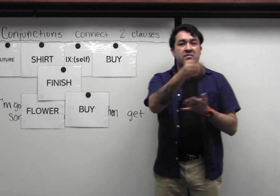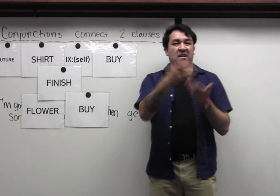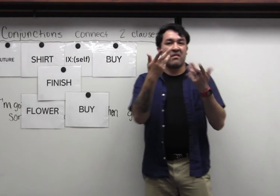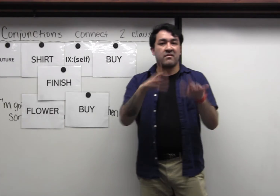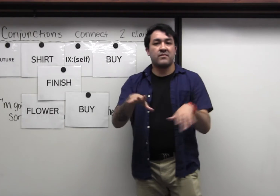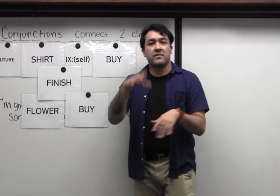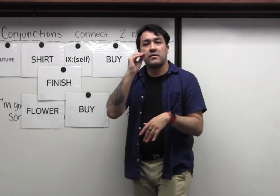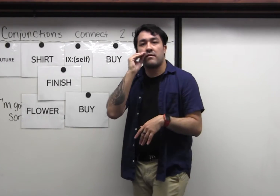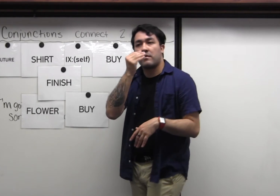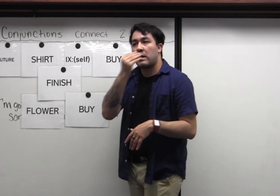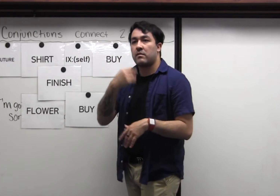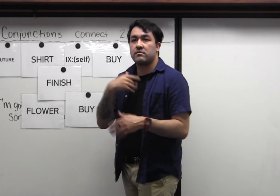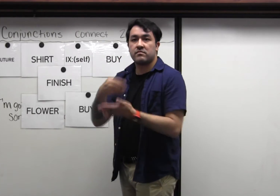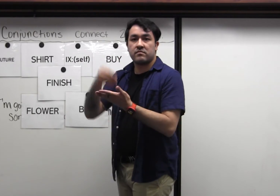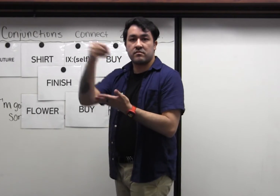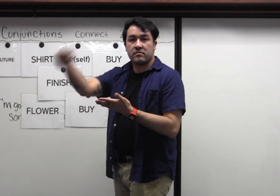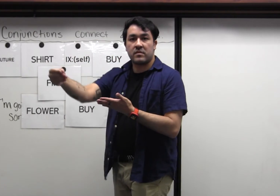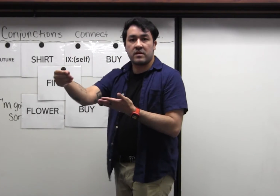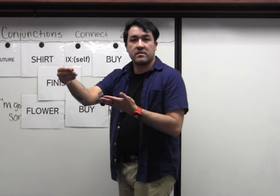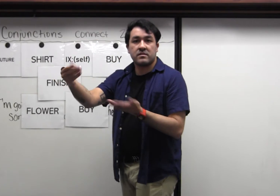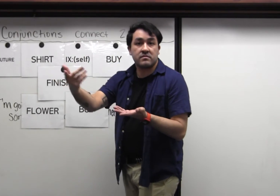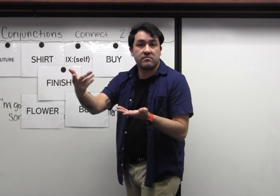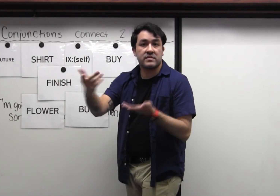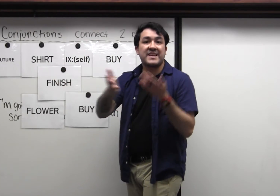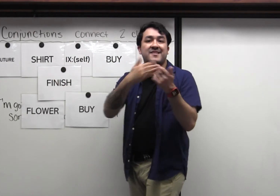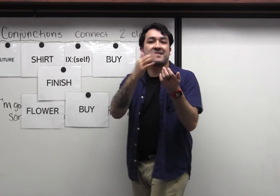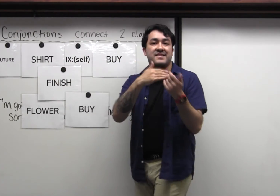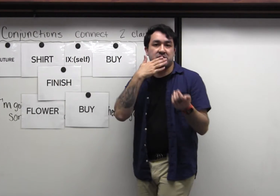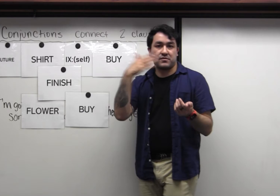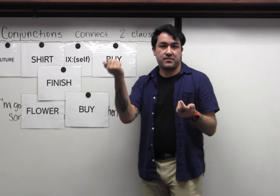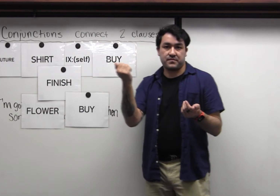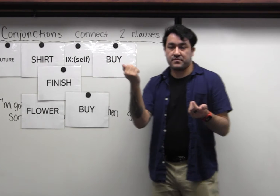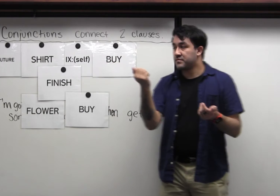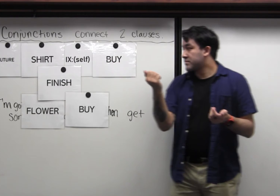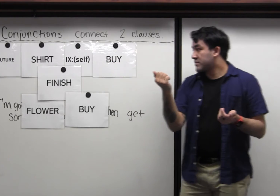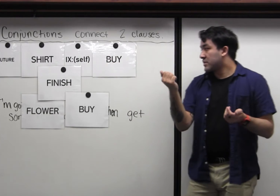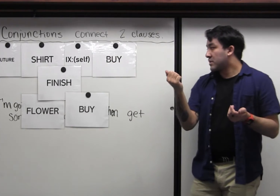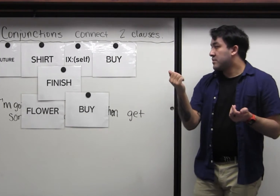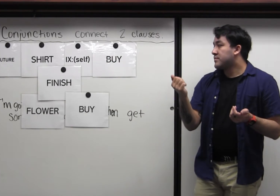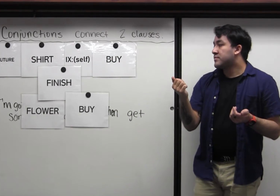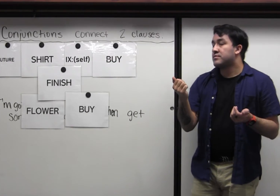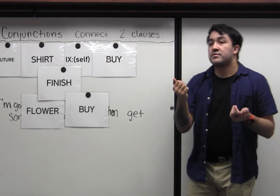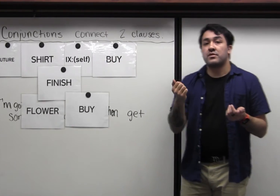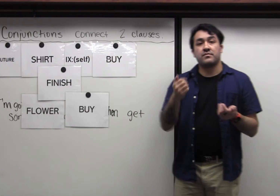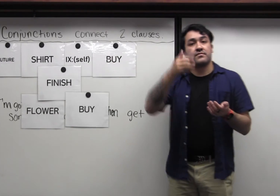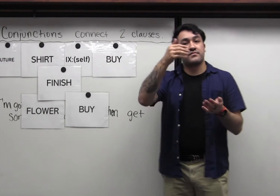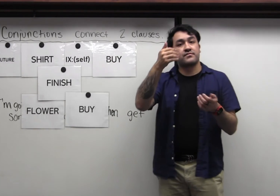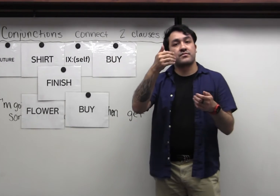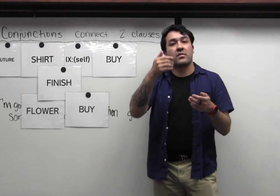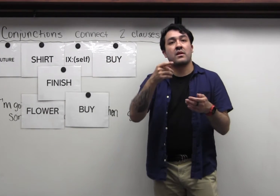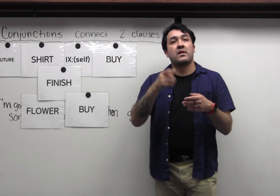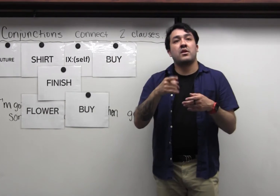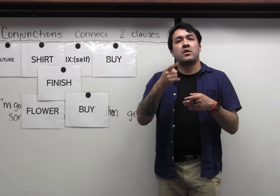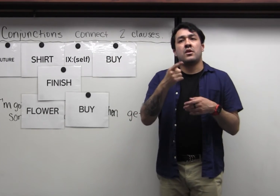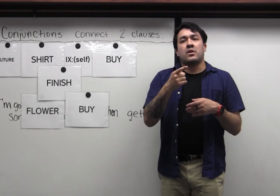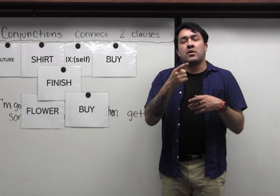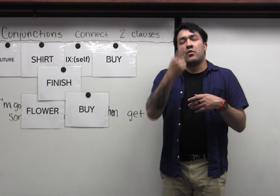super long sentence. Right? It just flows. It looks nice. It looks better. It's easier to also sign because it's less